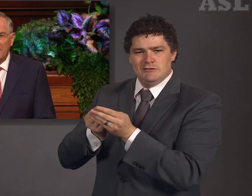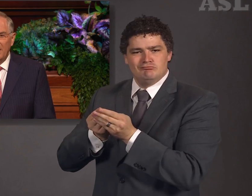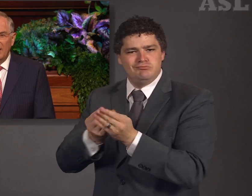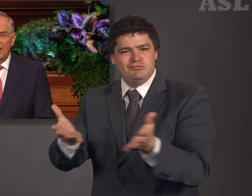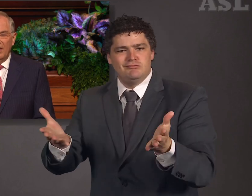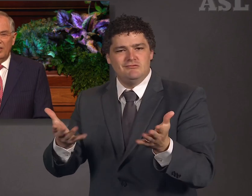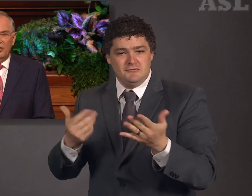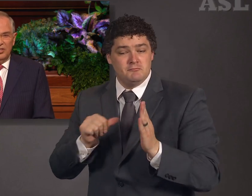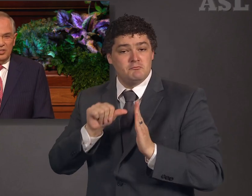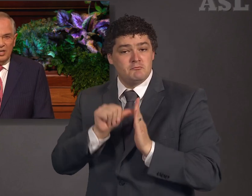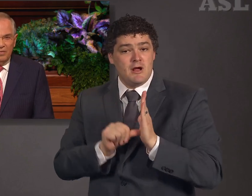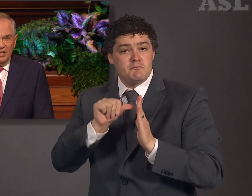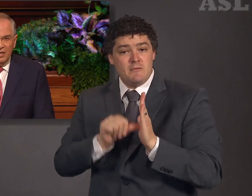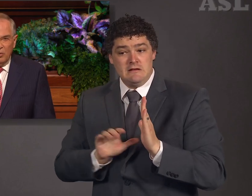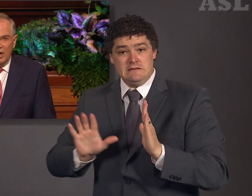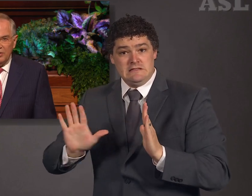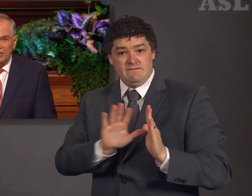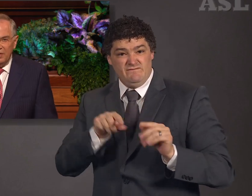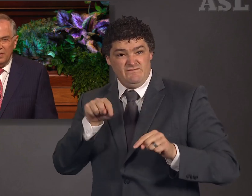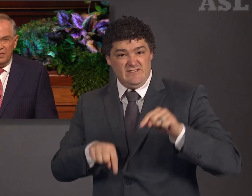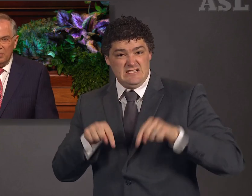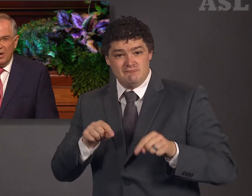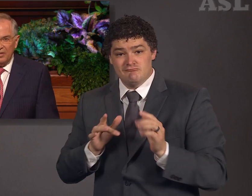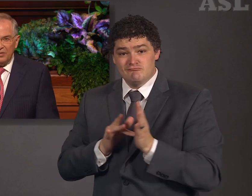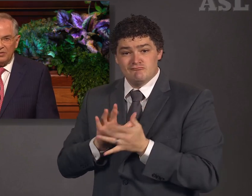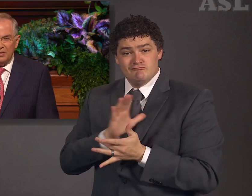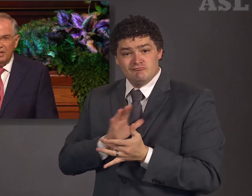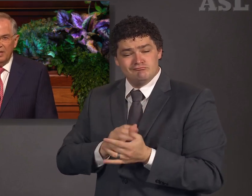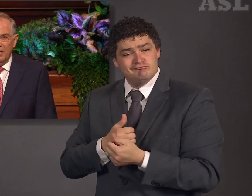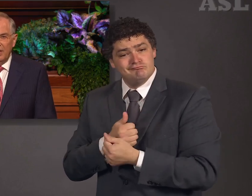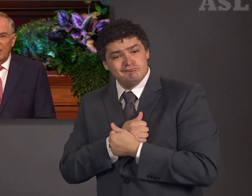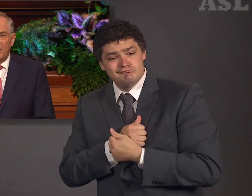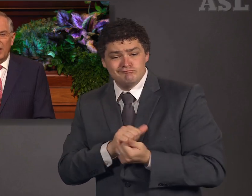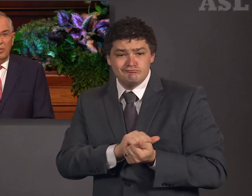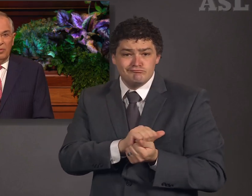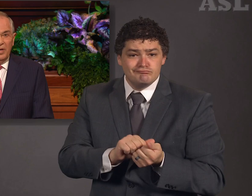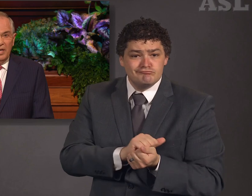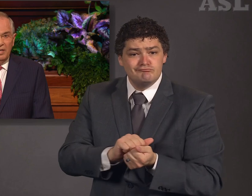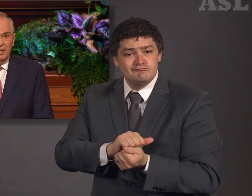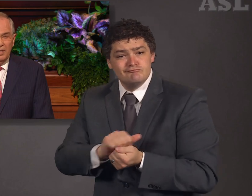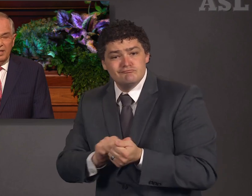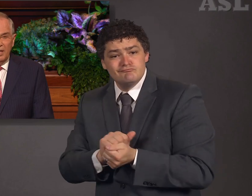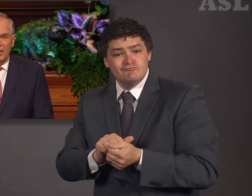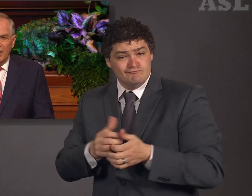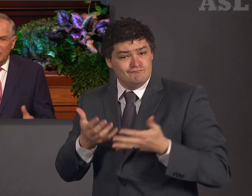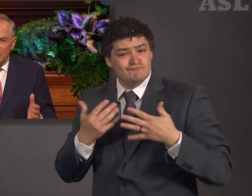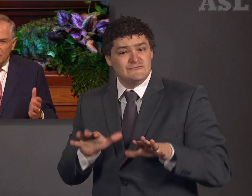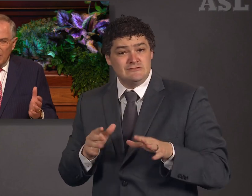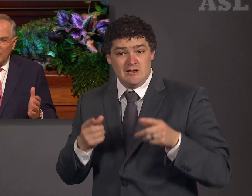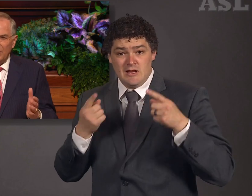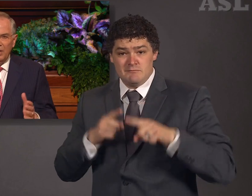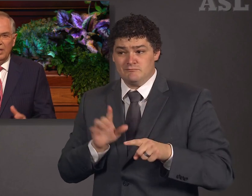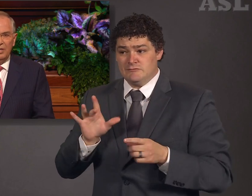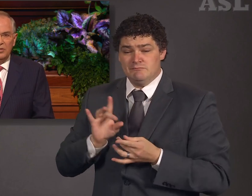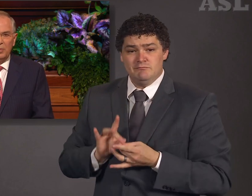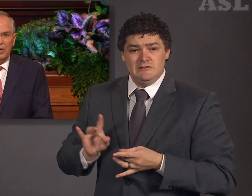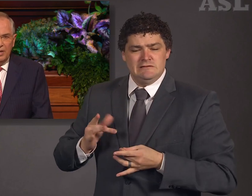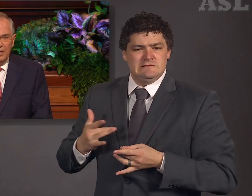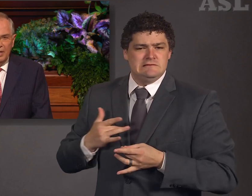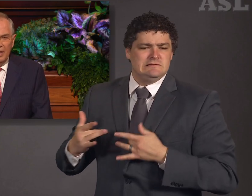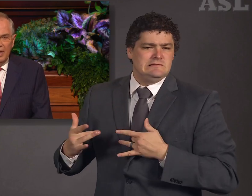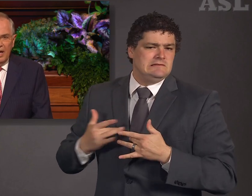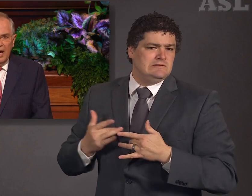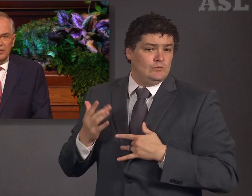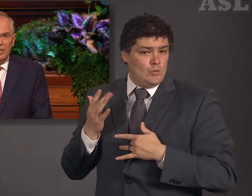peacemaker. Jesus lovingly washed the feet of the apostles. Then we read that he was troubled in his